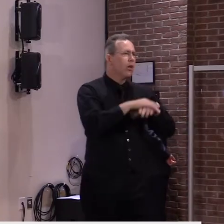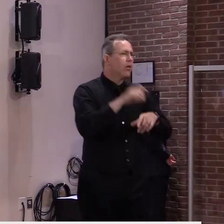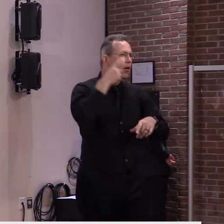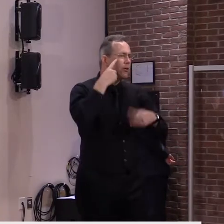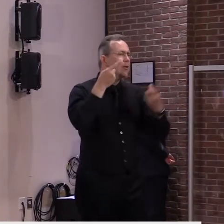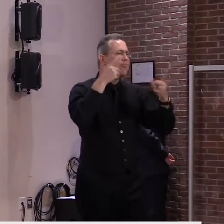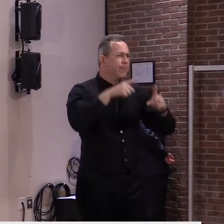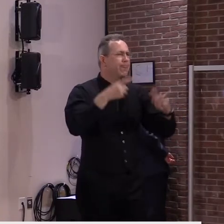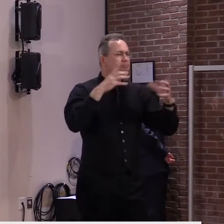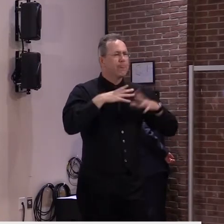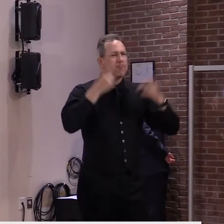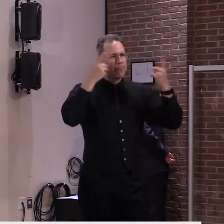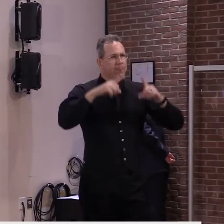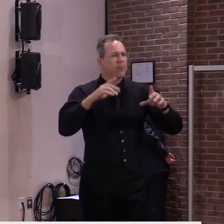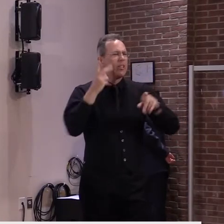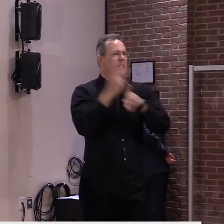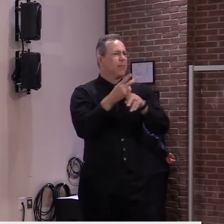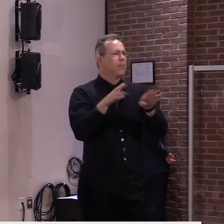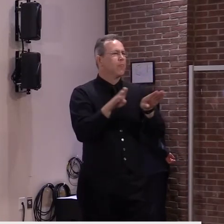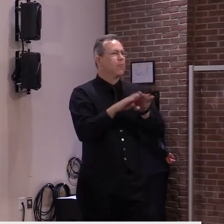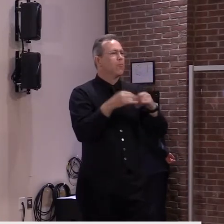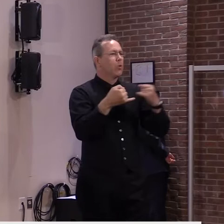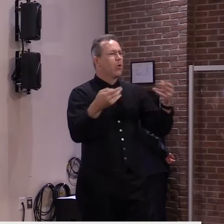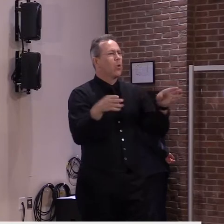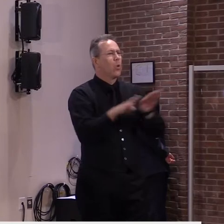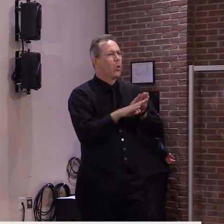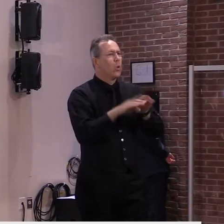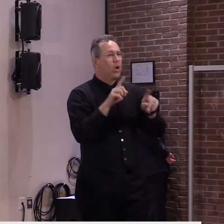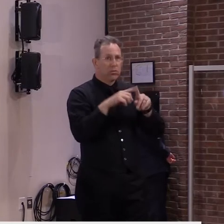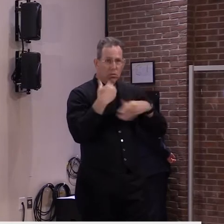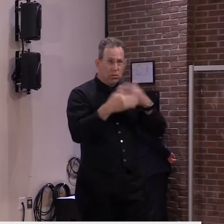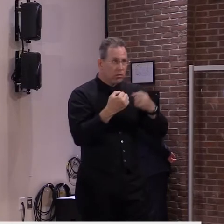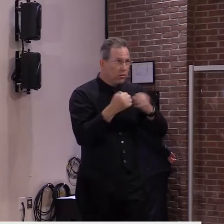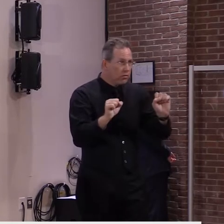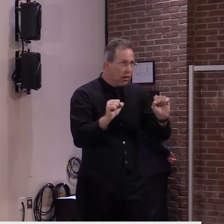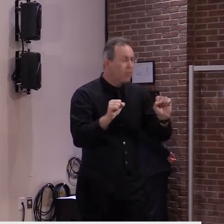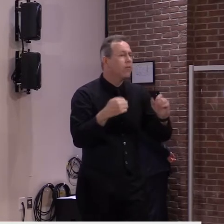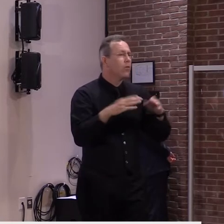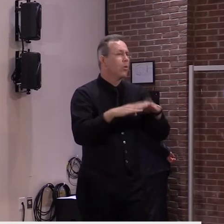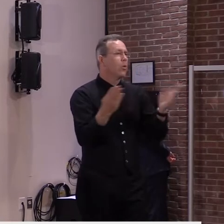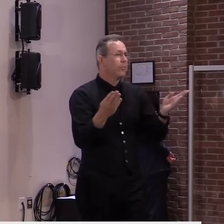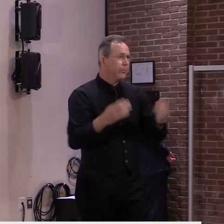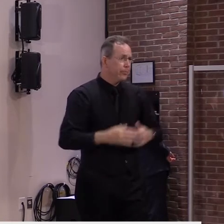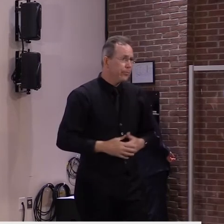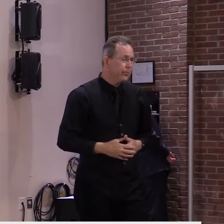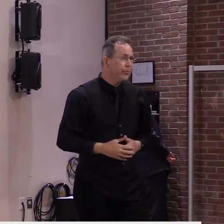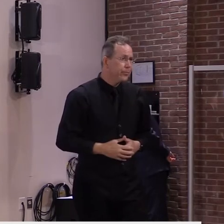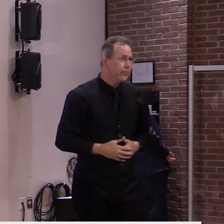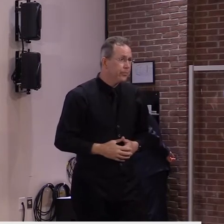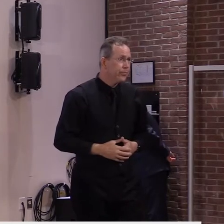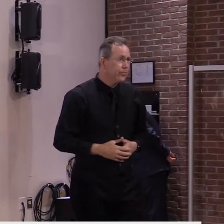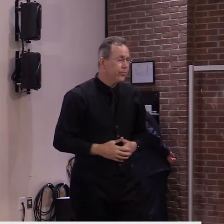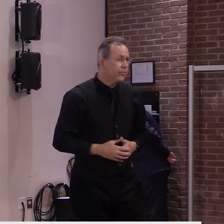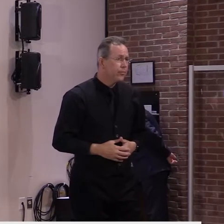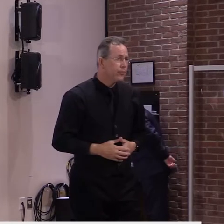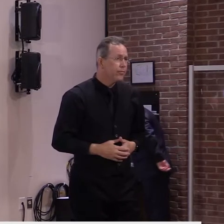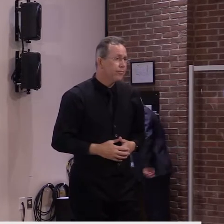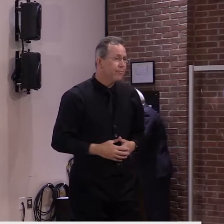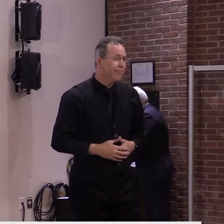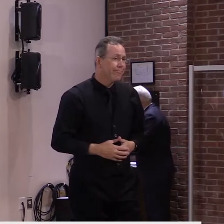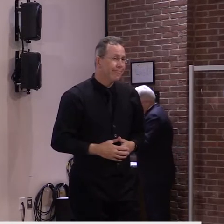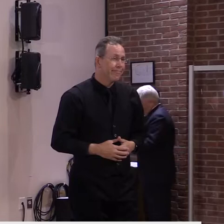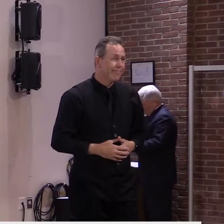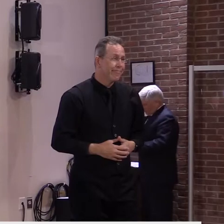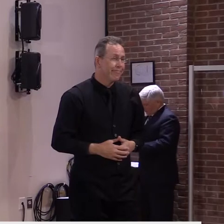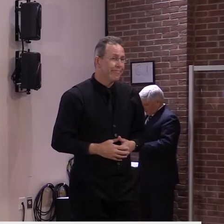and it will be in when both sides, the U.S. and Canada, can agree that it's safe to do so.